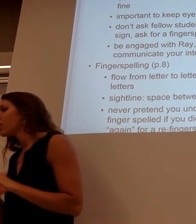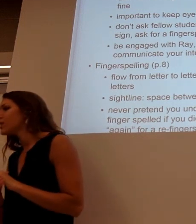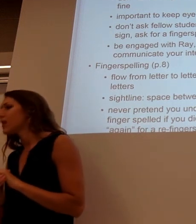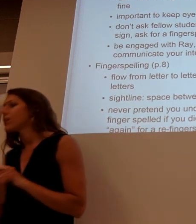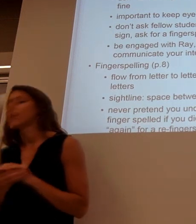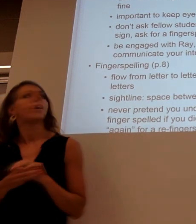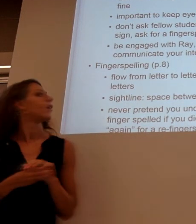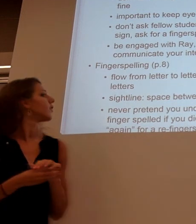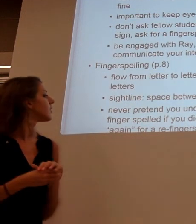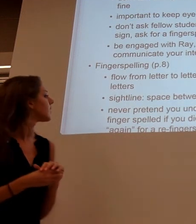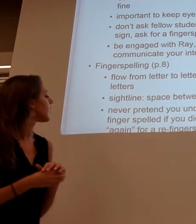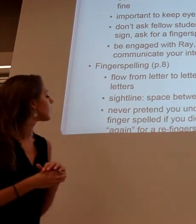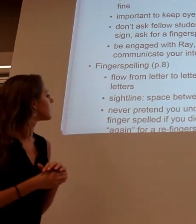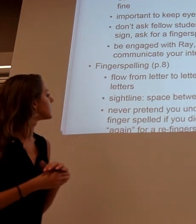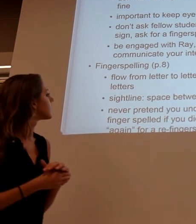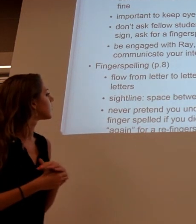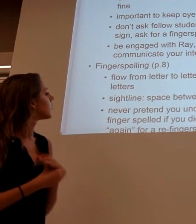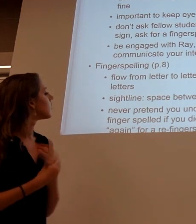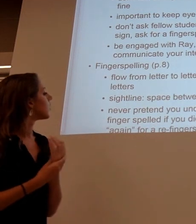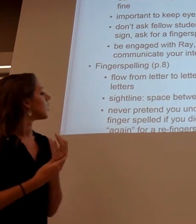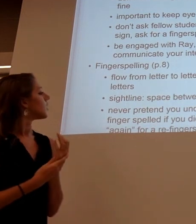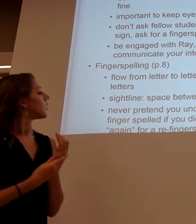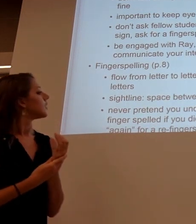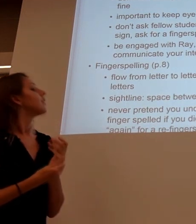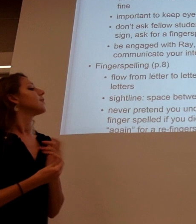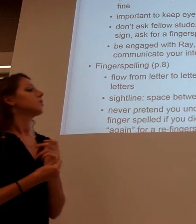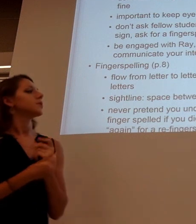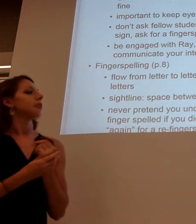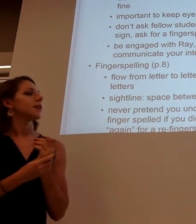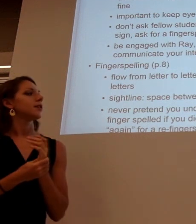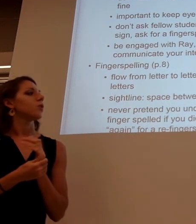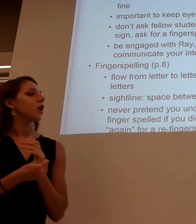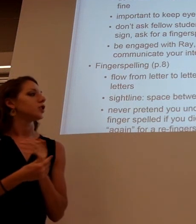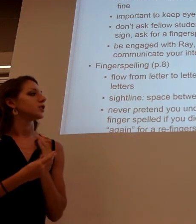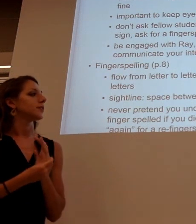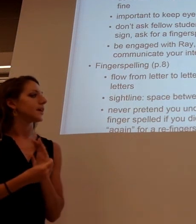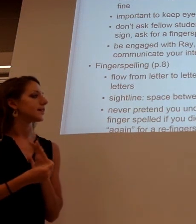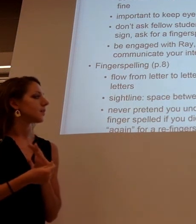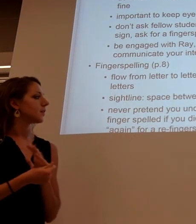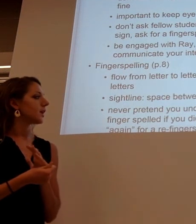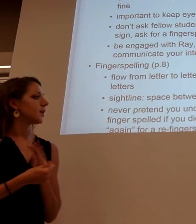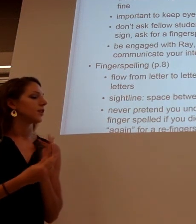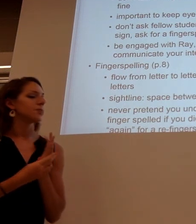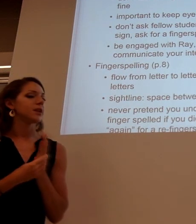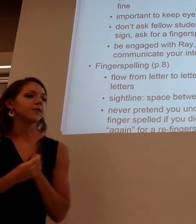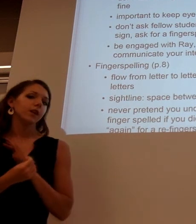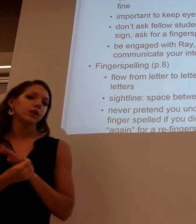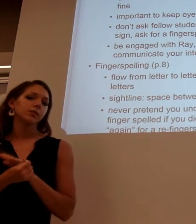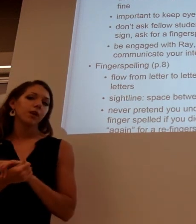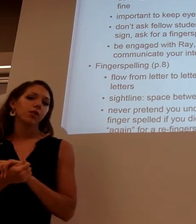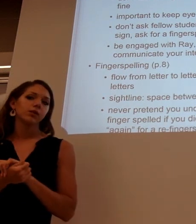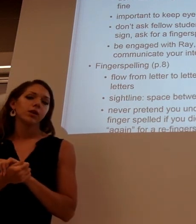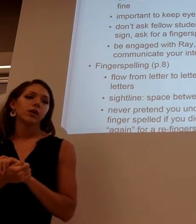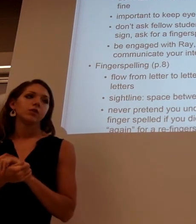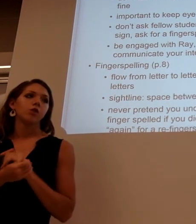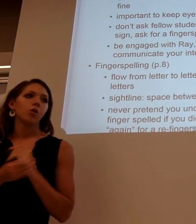I kind of cut it off. I think everything's there, though. Yeah, never pretend that you understand something that's being finger spelled. Don't